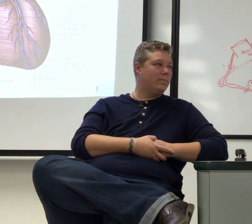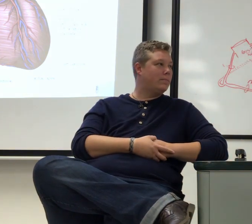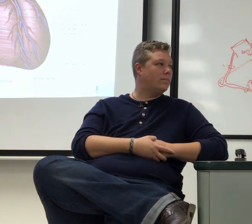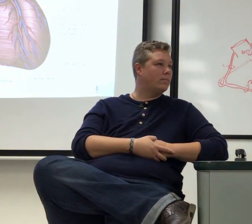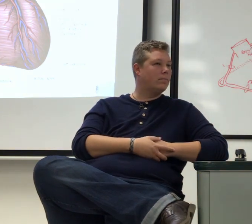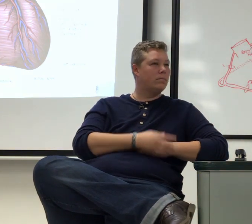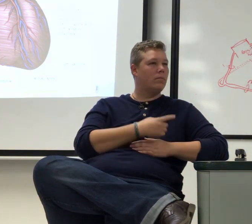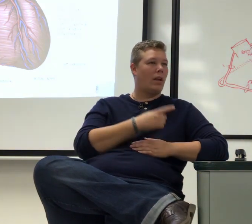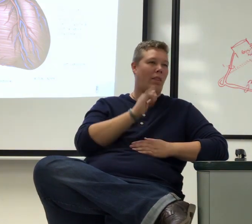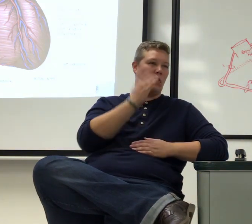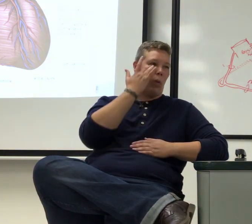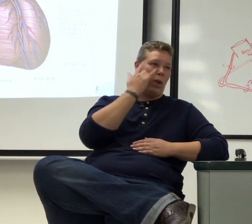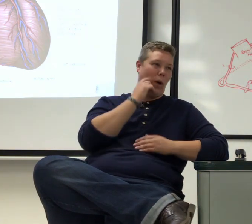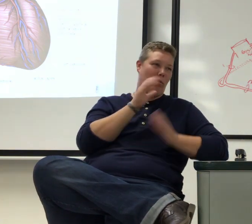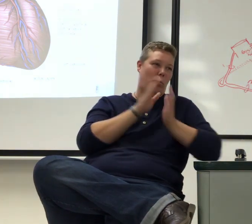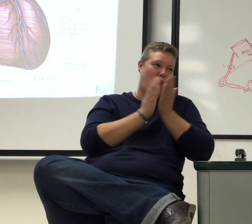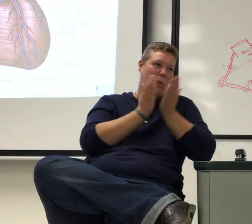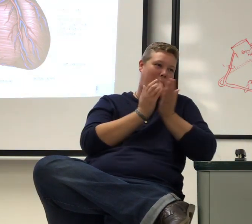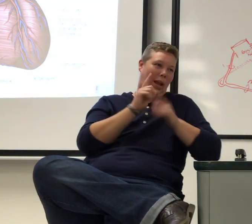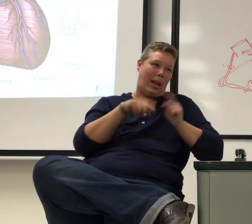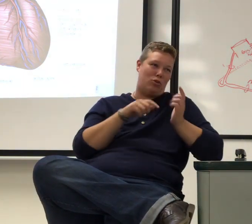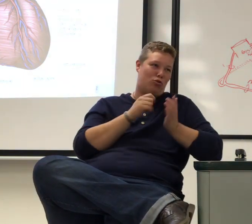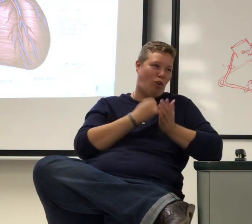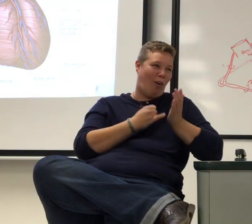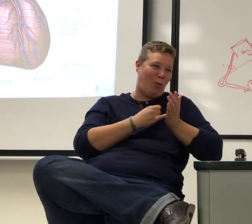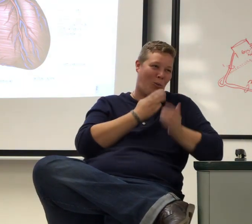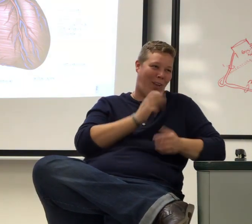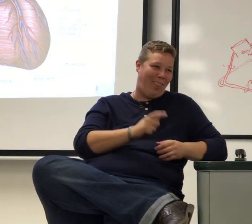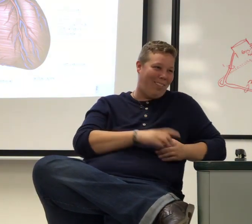but well, you have the book, because I can't draw very well.